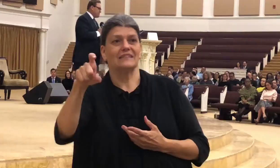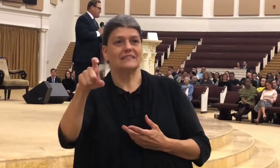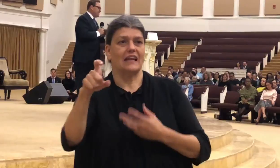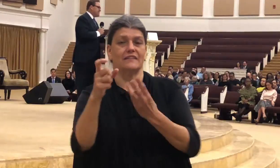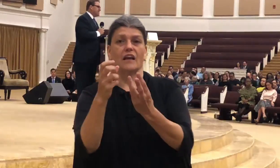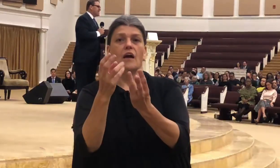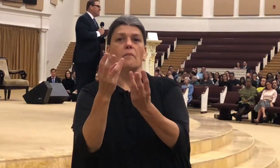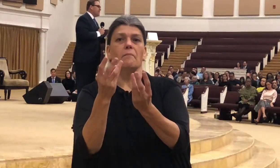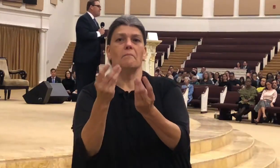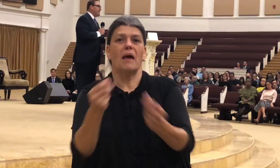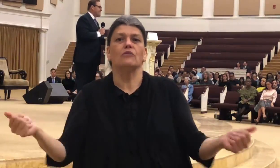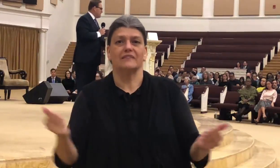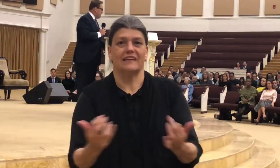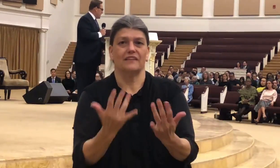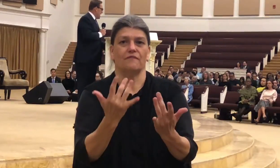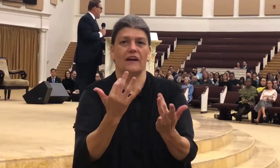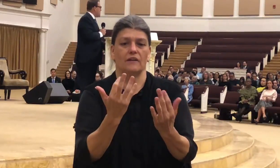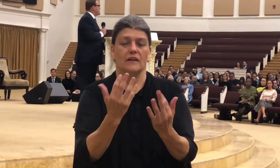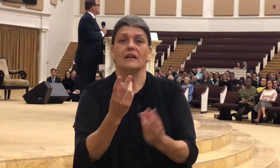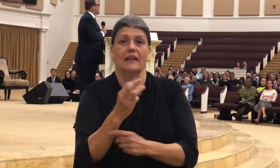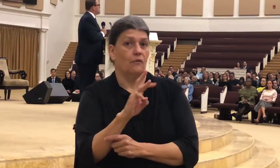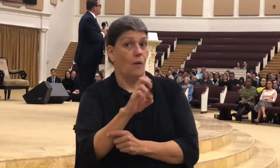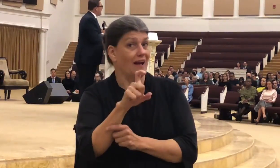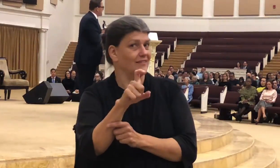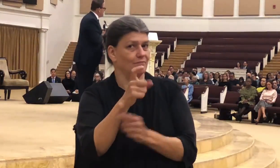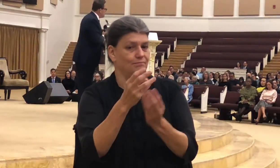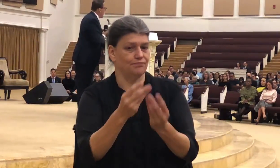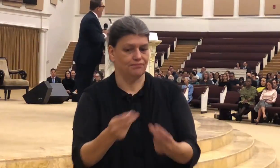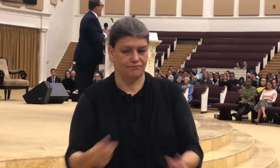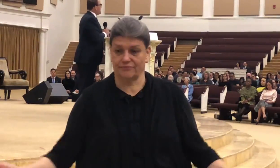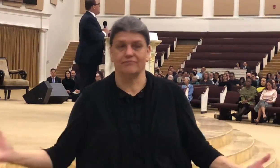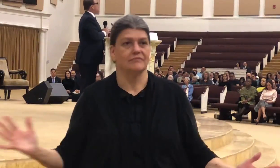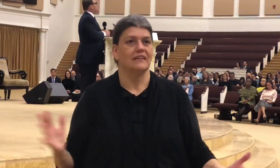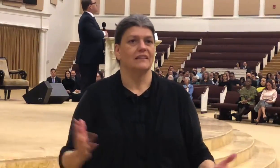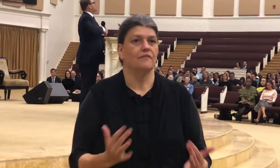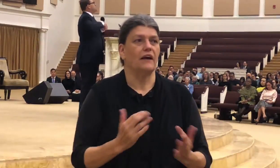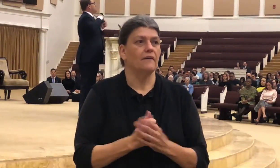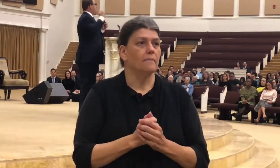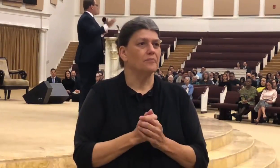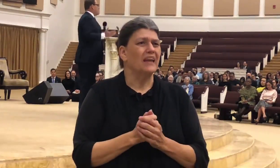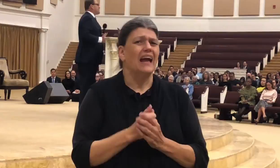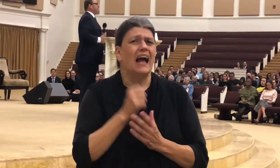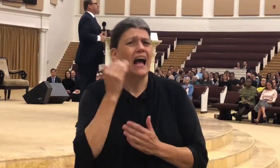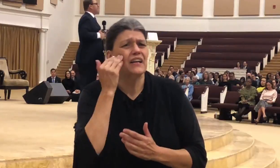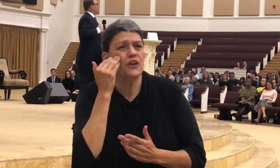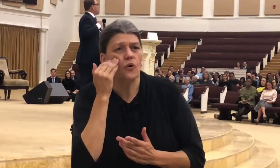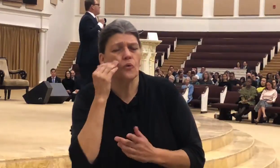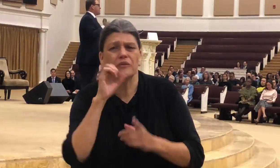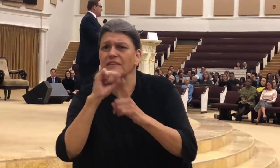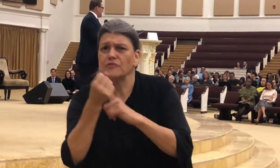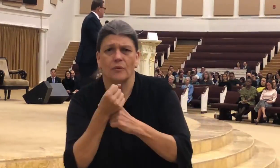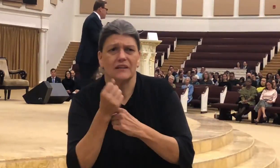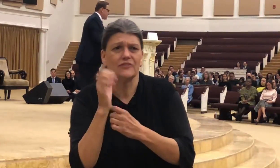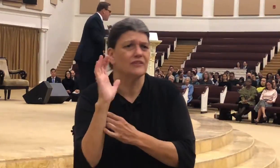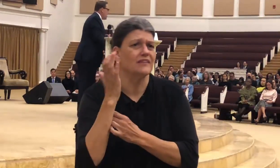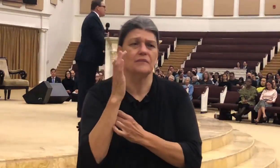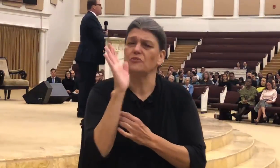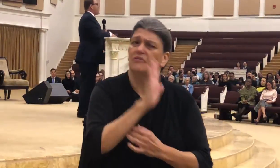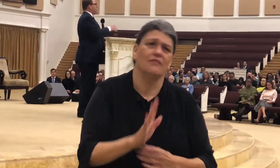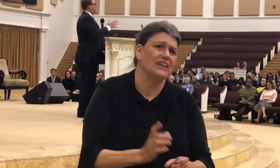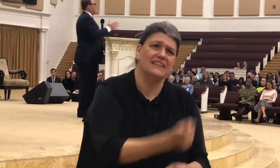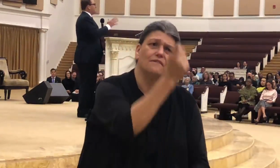In other words, this isn't even a big deal for God. I know it seems so big to you. I know it seems insurmountable. It seems like you're never going to get the